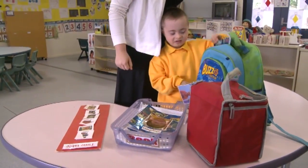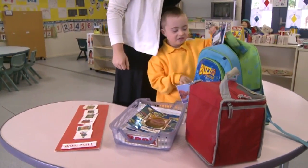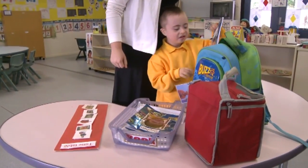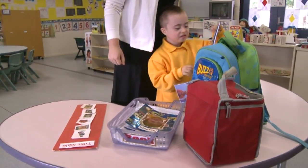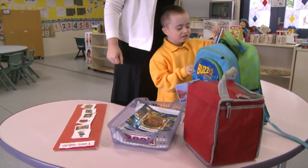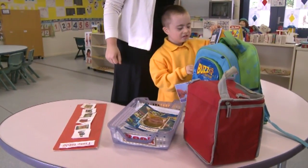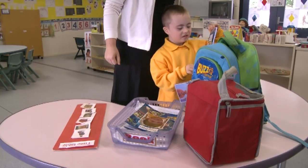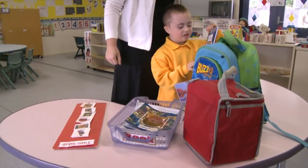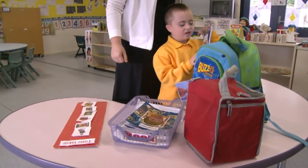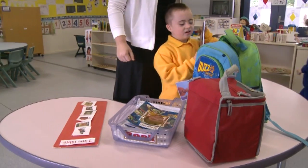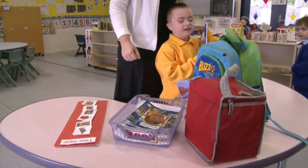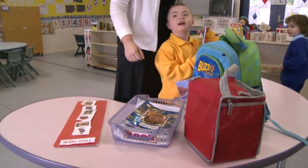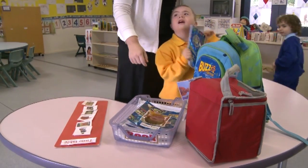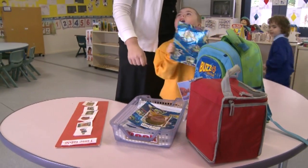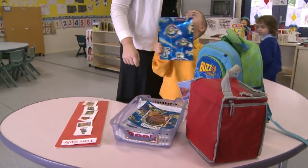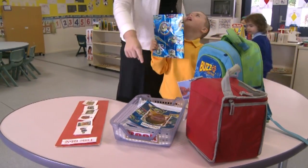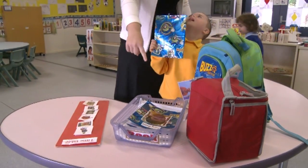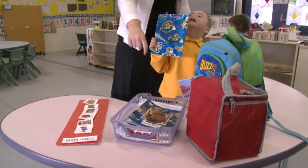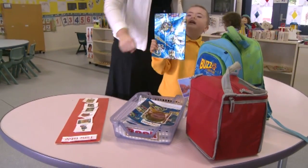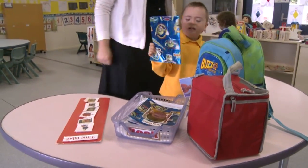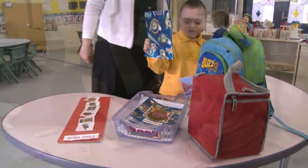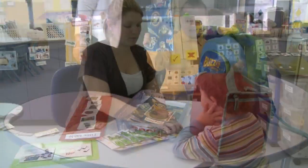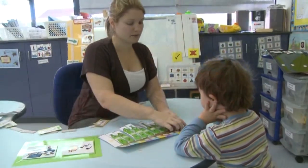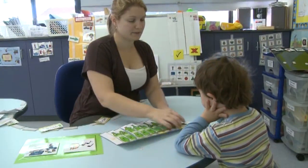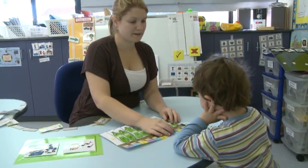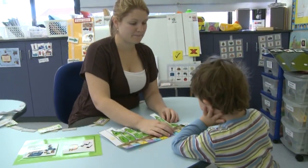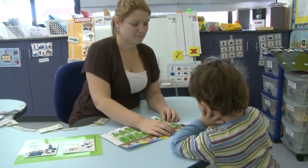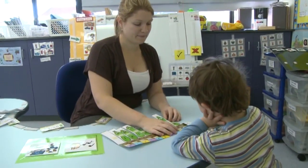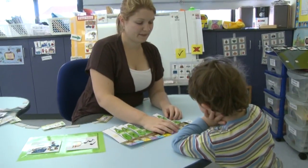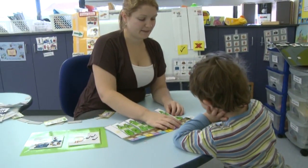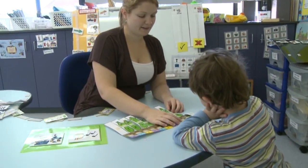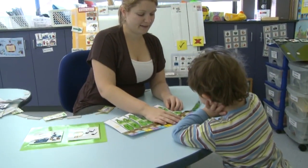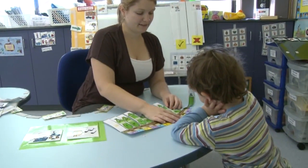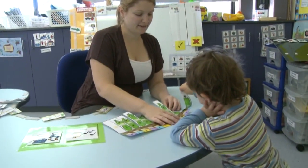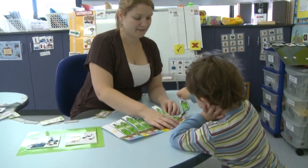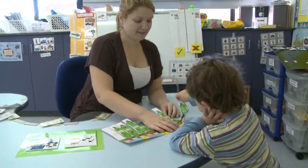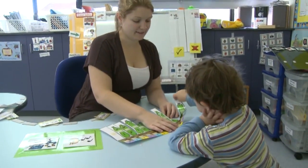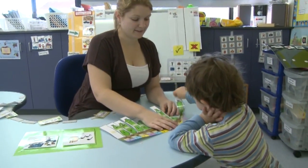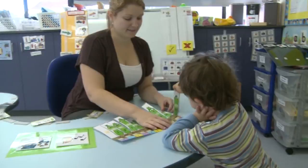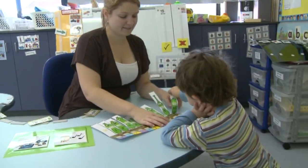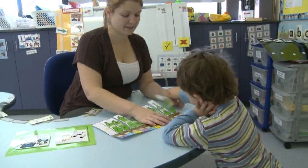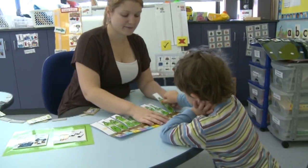determine ways that the child can access their visual systems as independently as possible. If you're unsure how